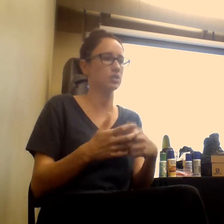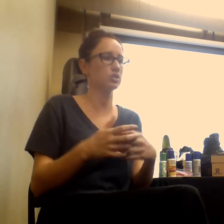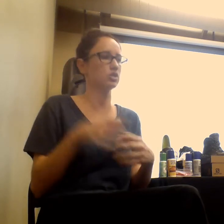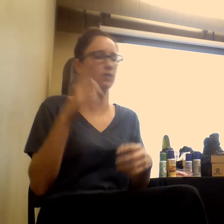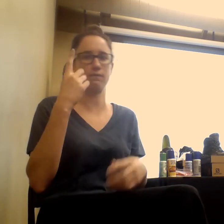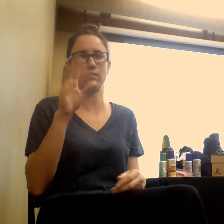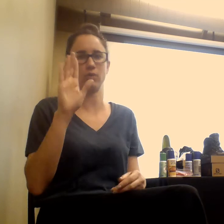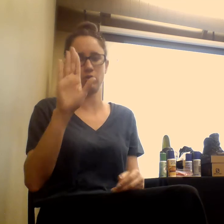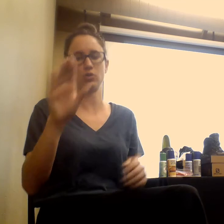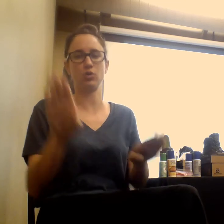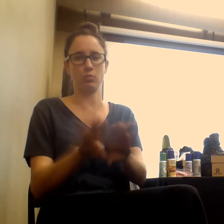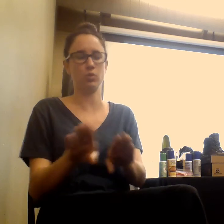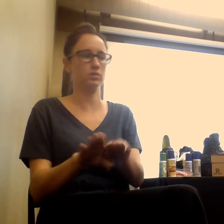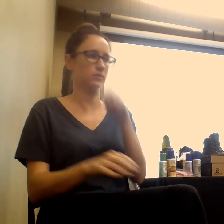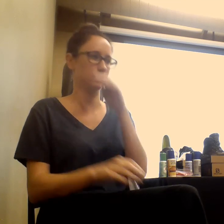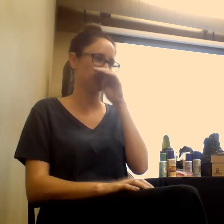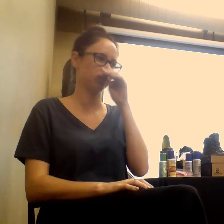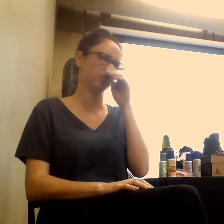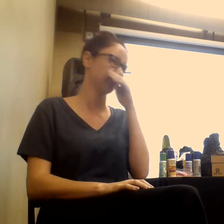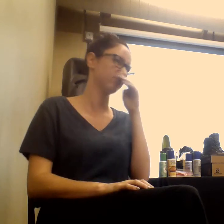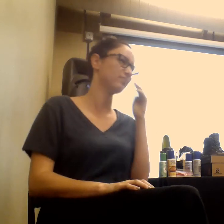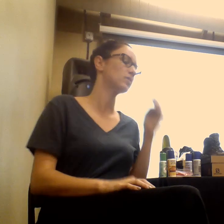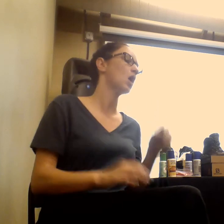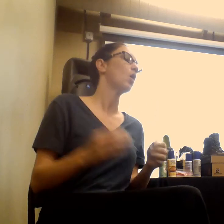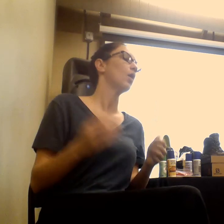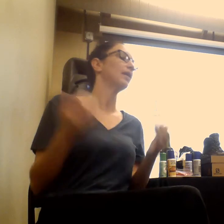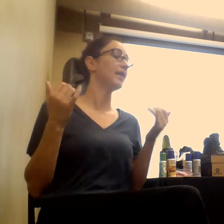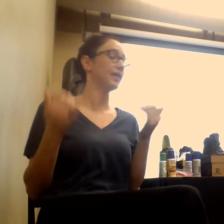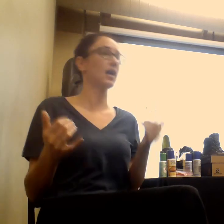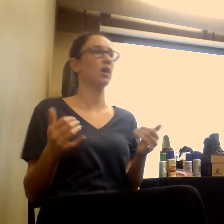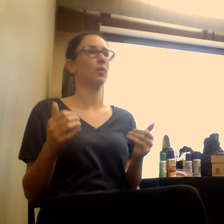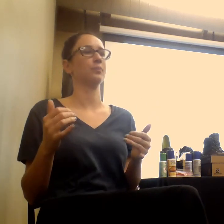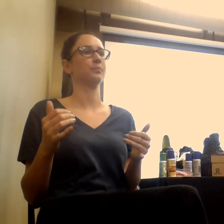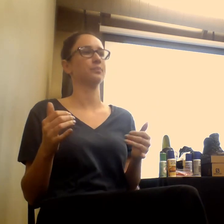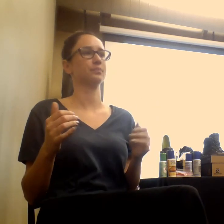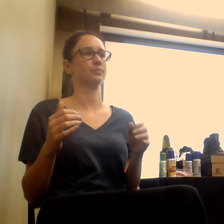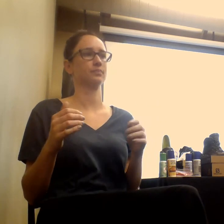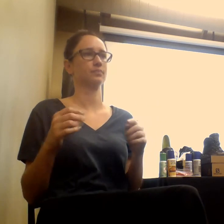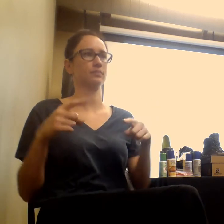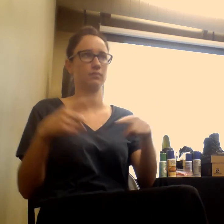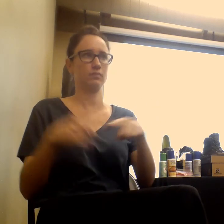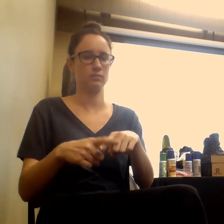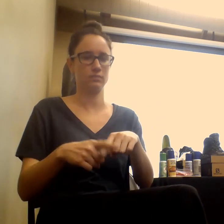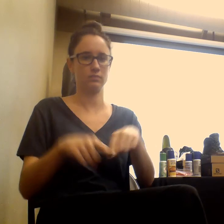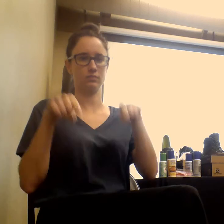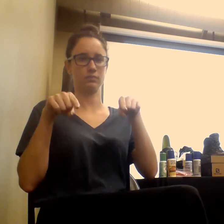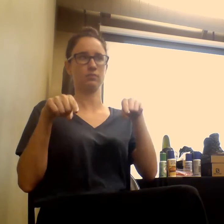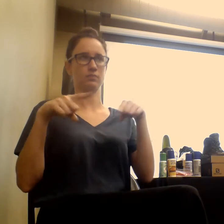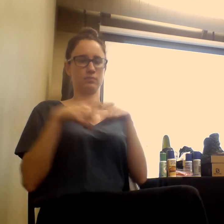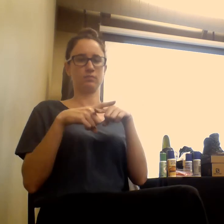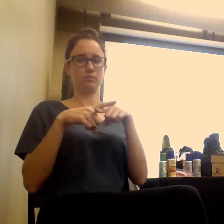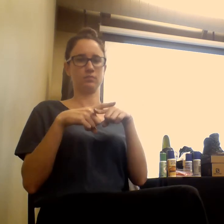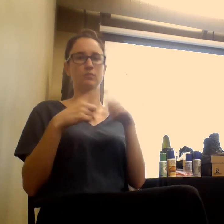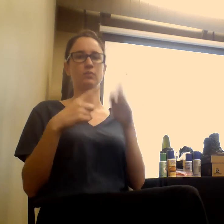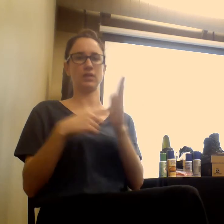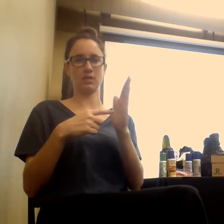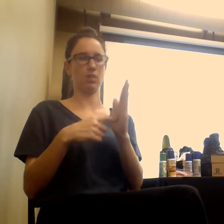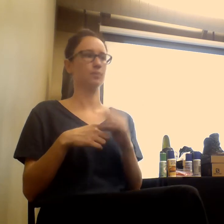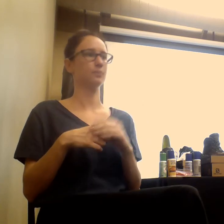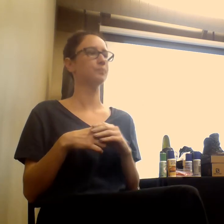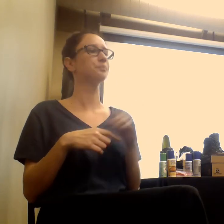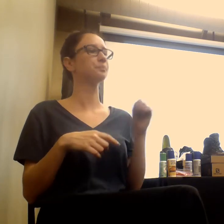What situation would you find yourself where the heel lock has been working, but now you need to do something different? What would have happened on the